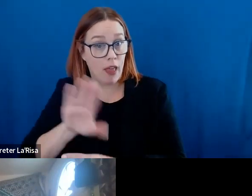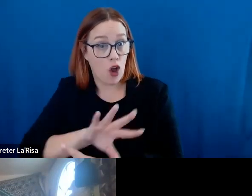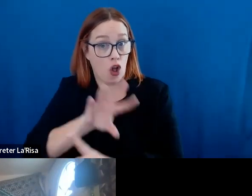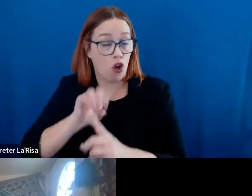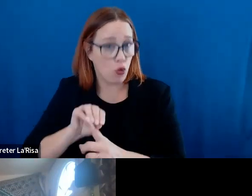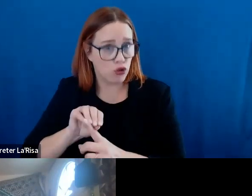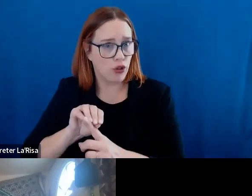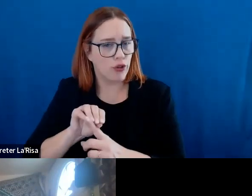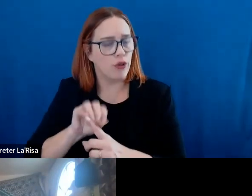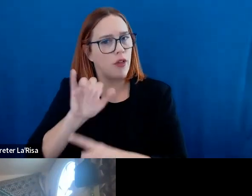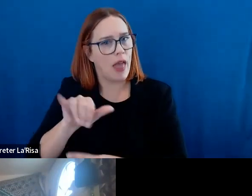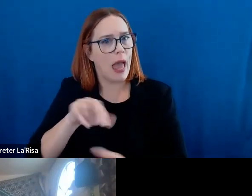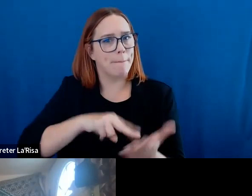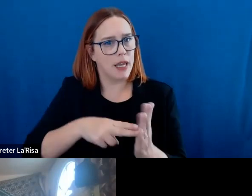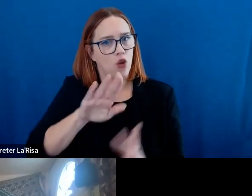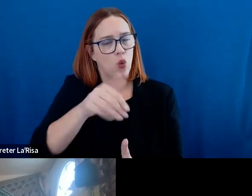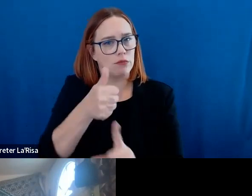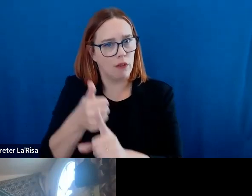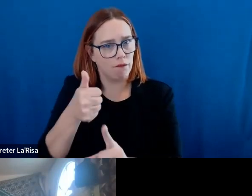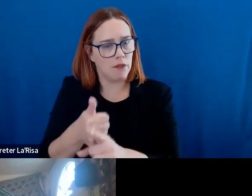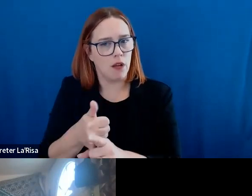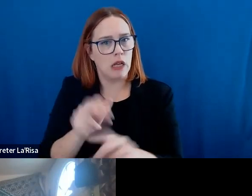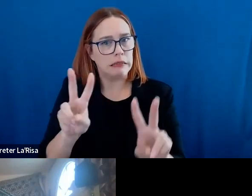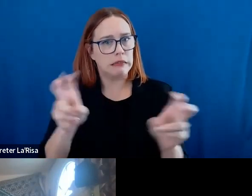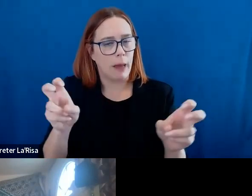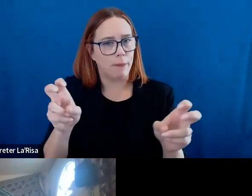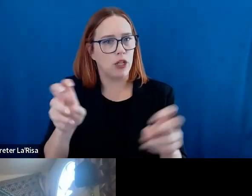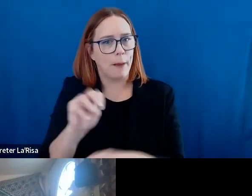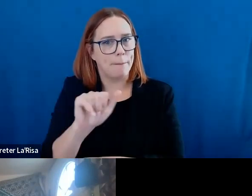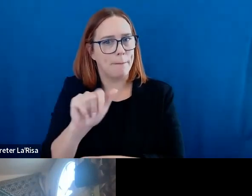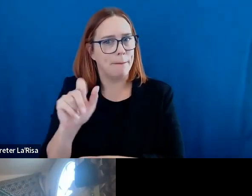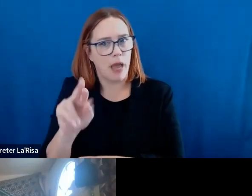in the disability community. And we know that we wouldn't